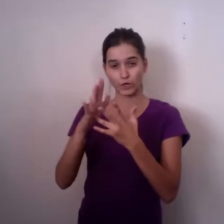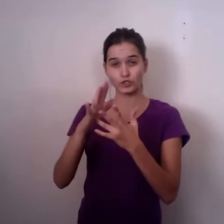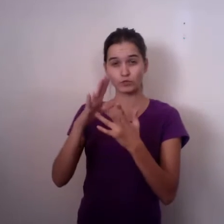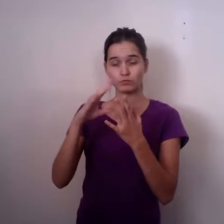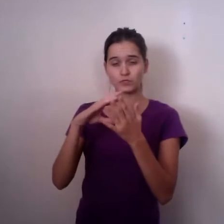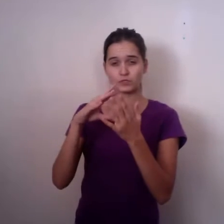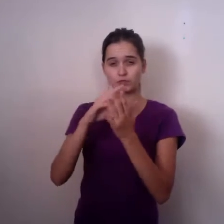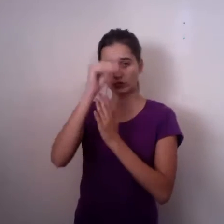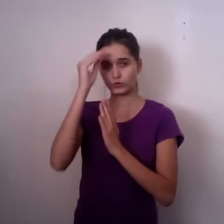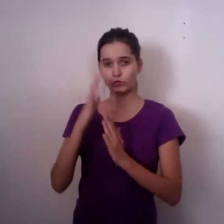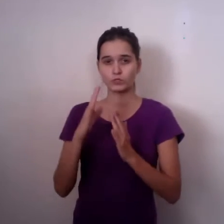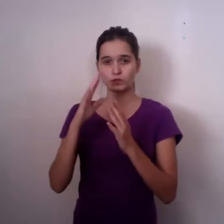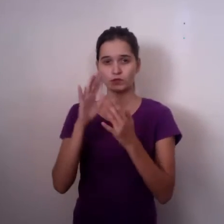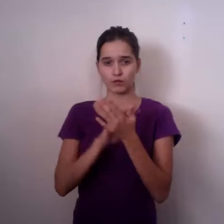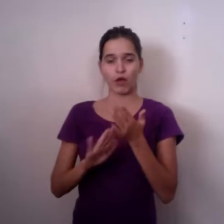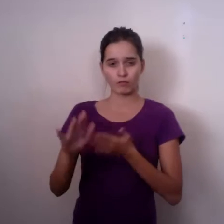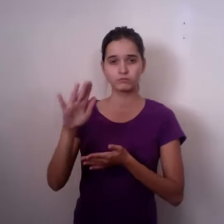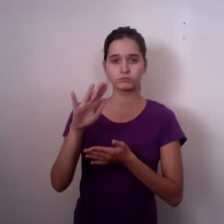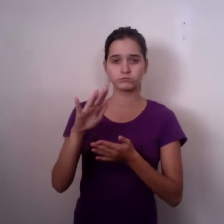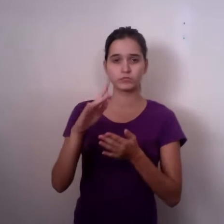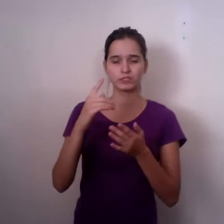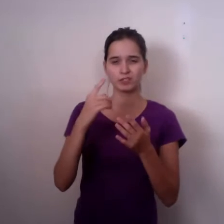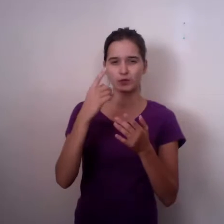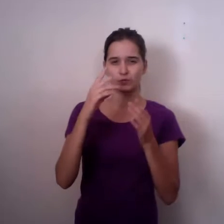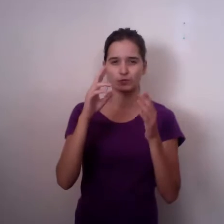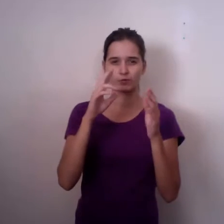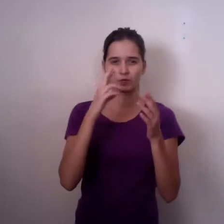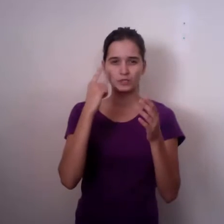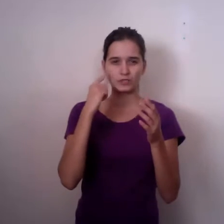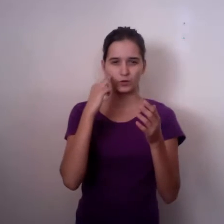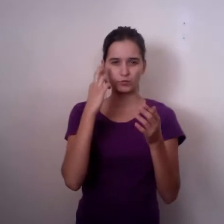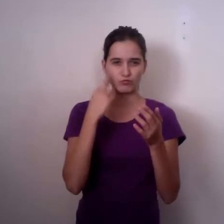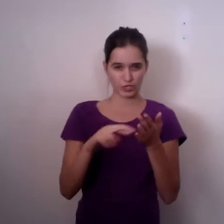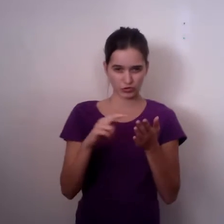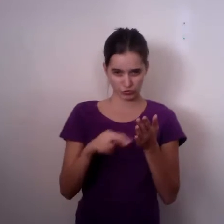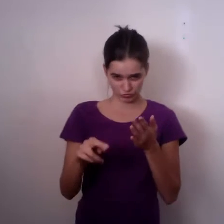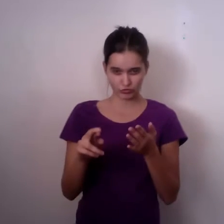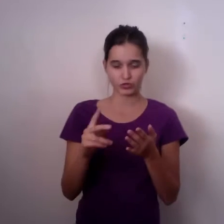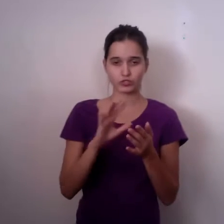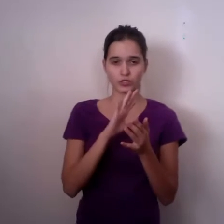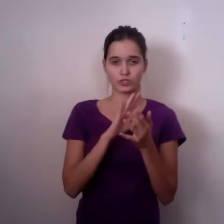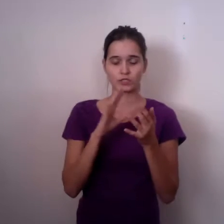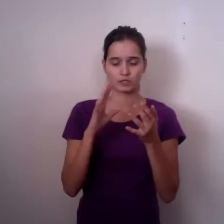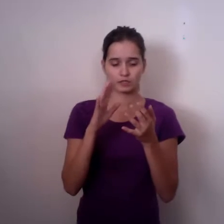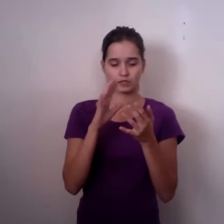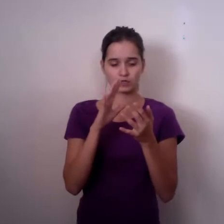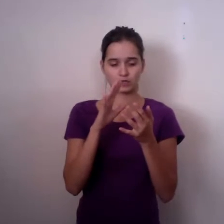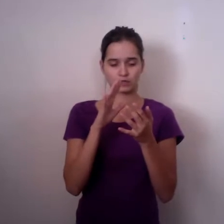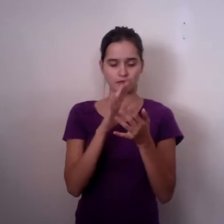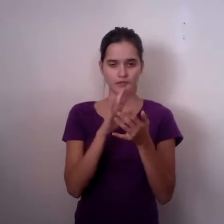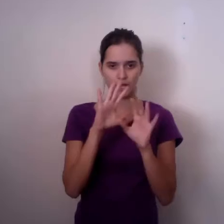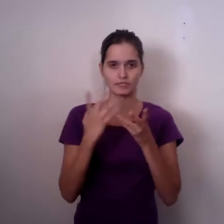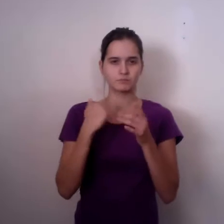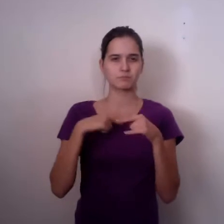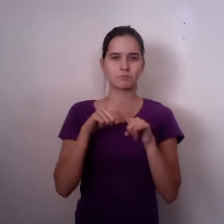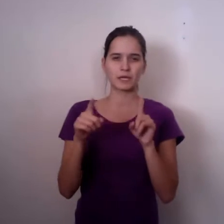reading comprehension class, theoretically. Now, I do like to integrate some writing assignments, and so I do this